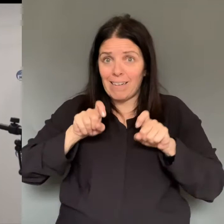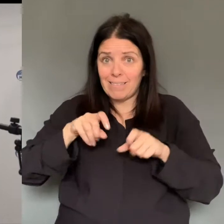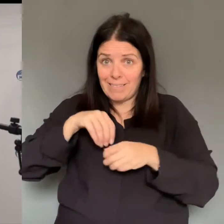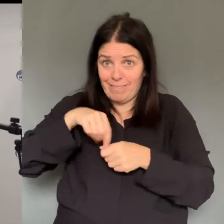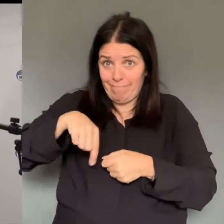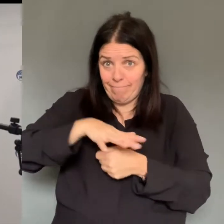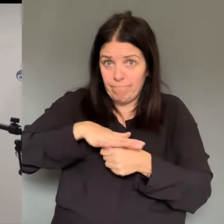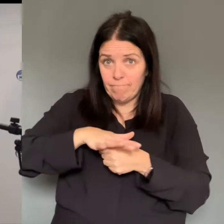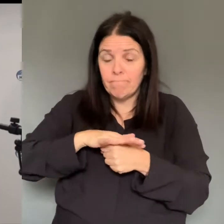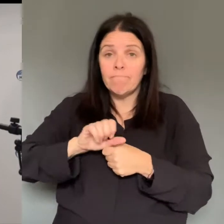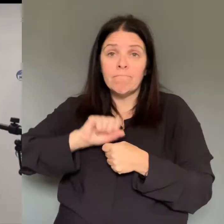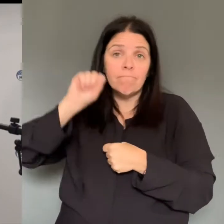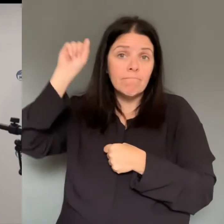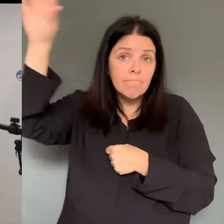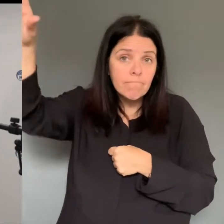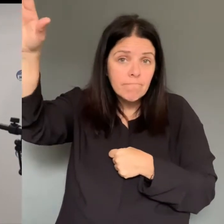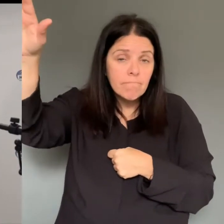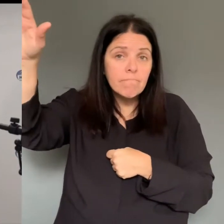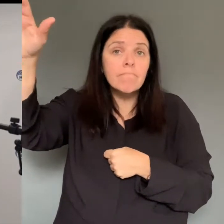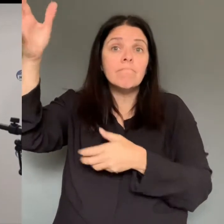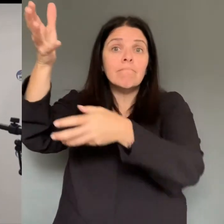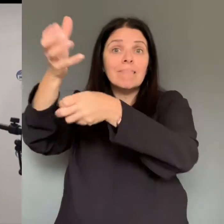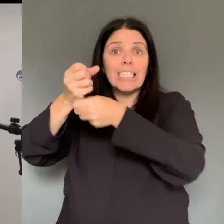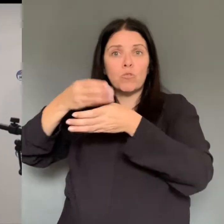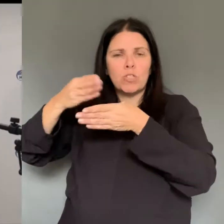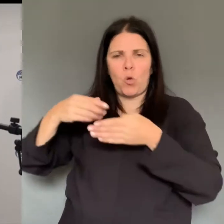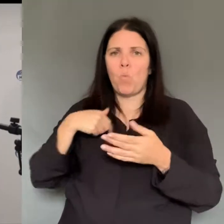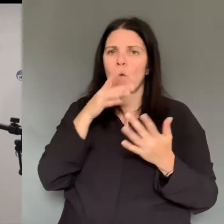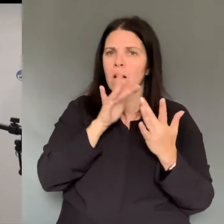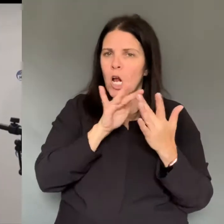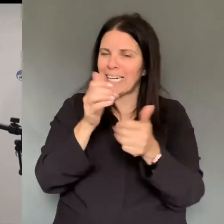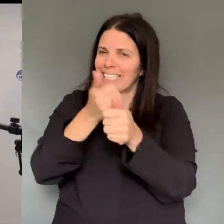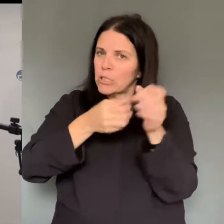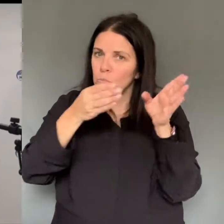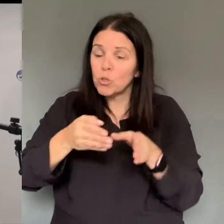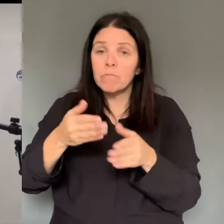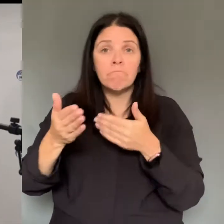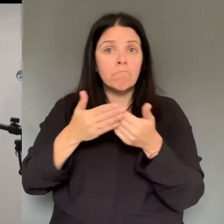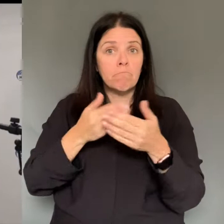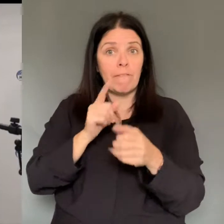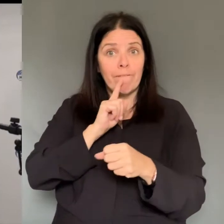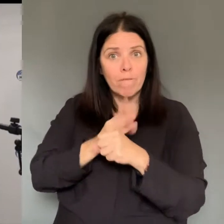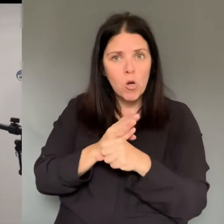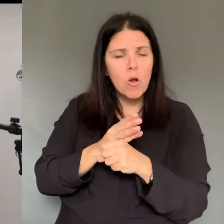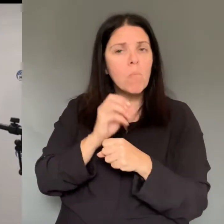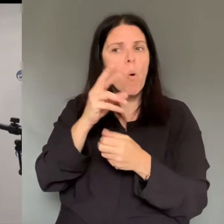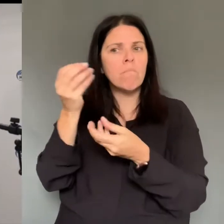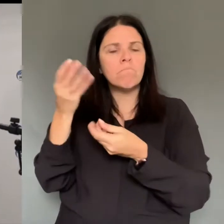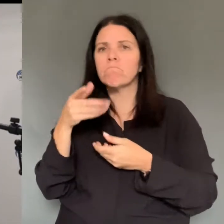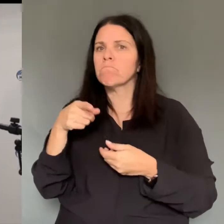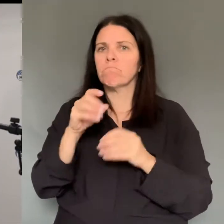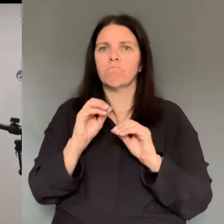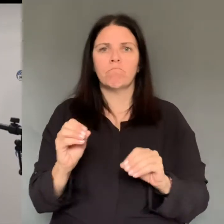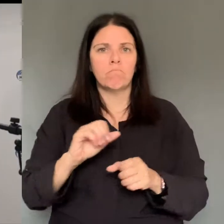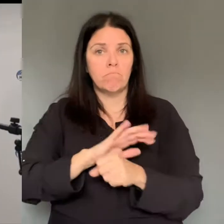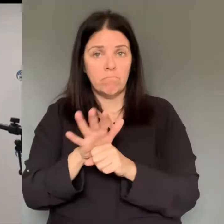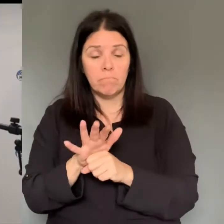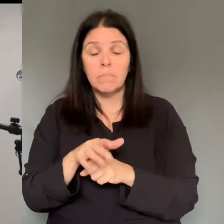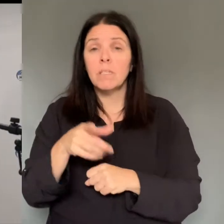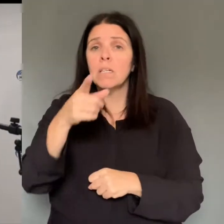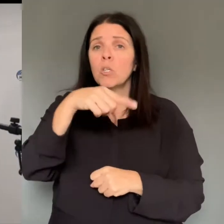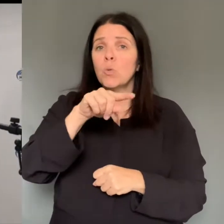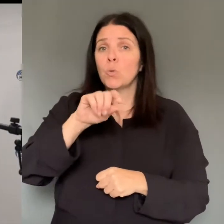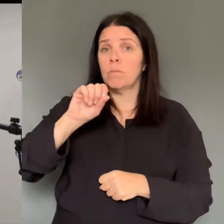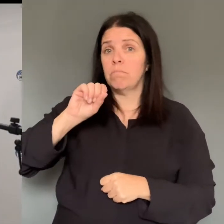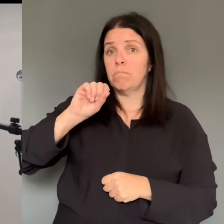COVID-19, both positive and negative results. Those that are awaiting results are to remain in isolation. If you have